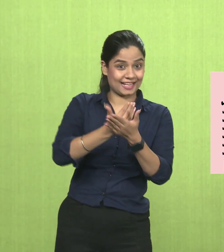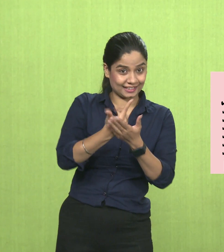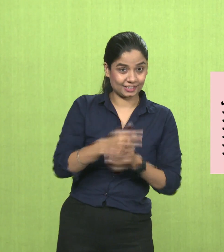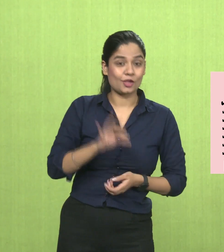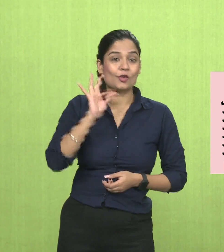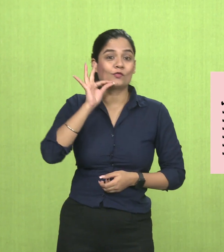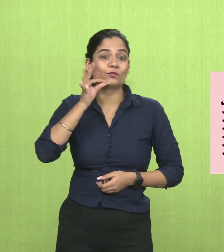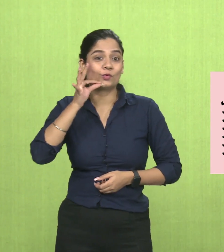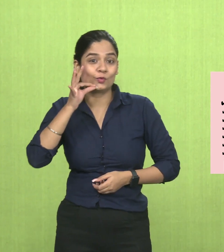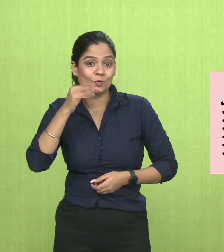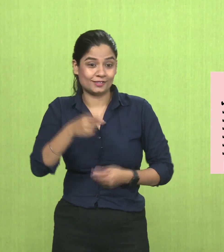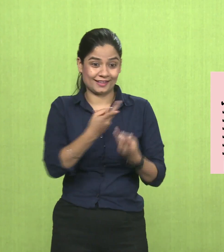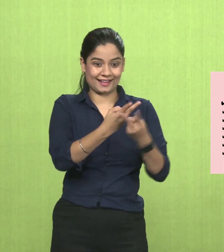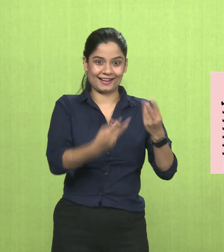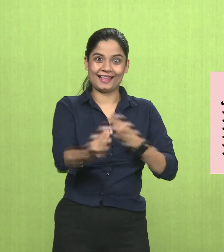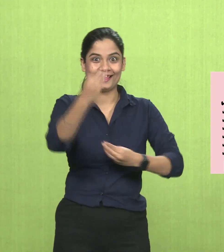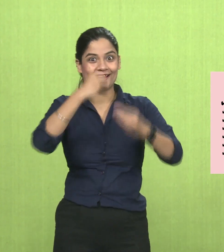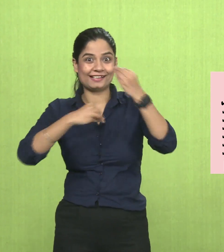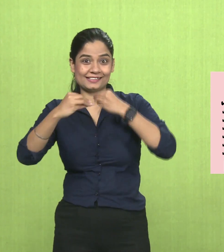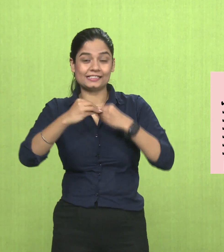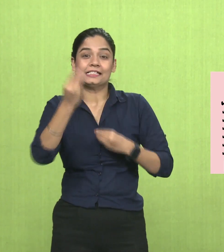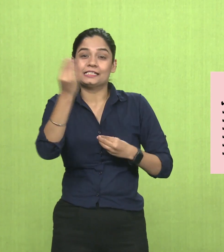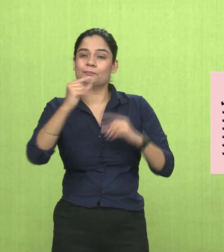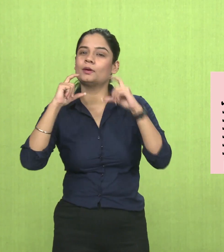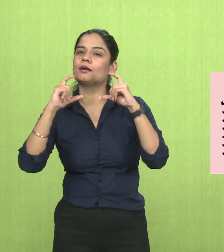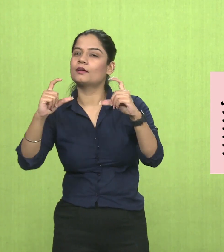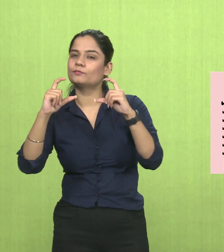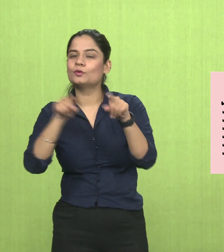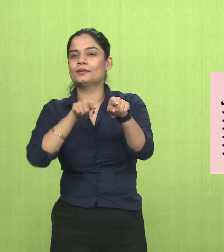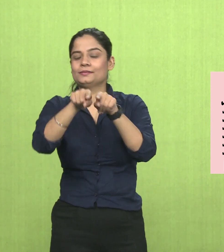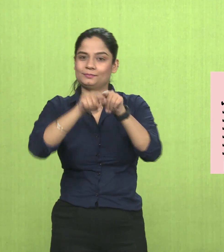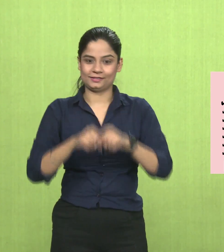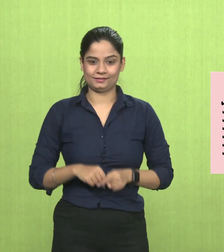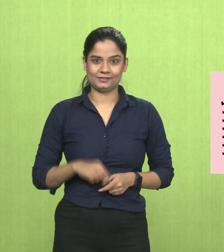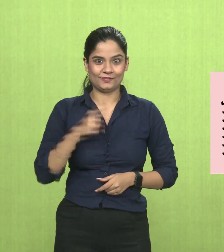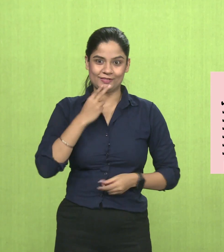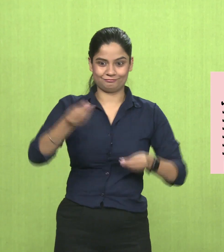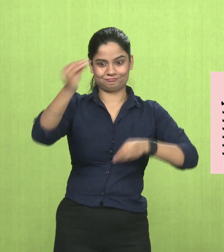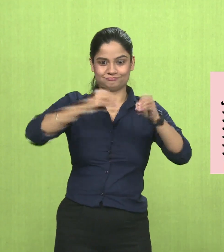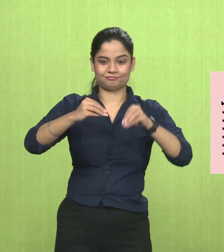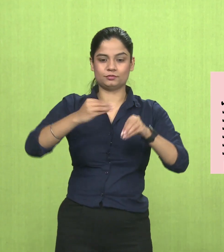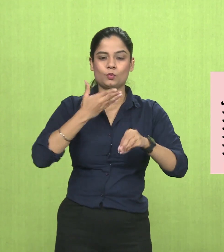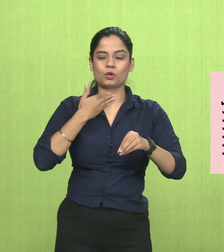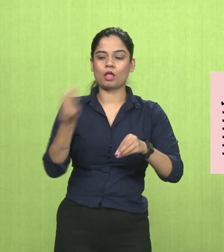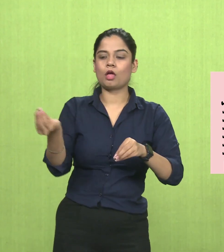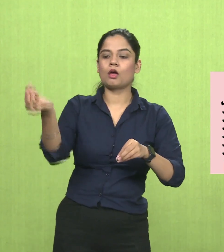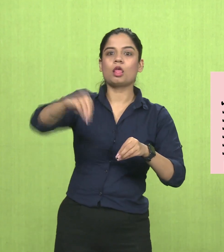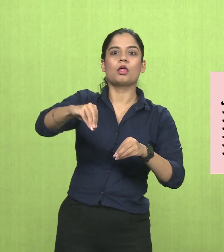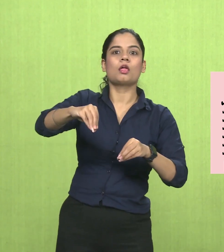dal, curd, milk, fruits, etc. But make sure these foods have been taken in right